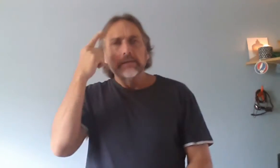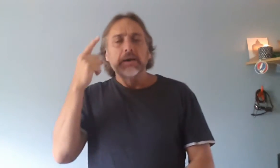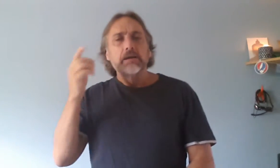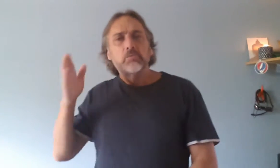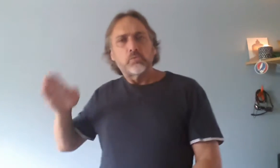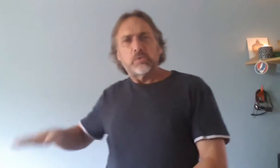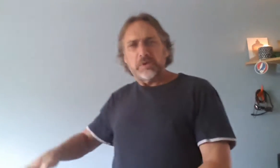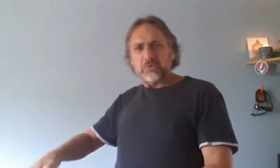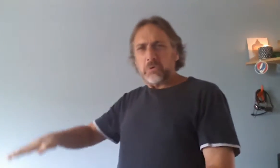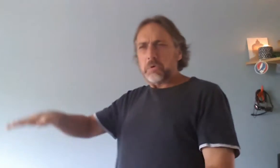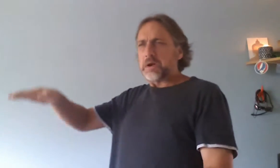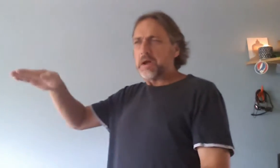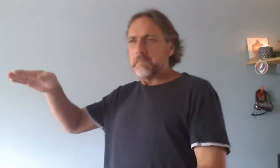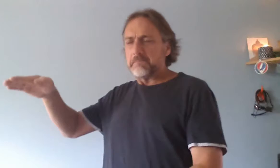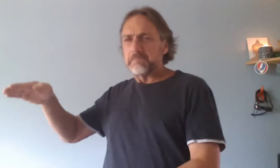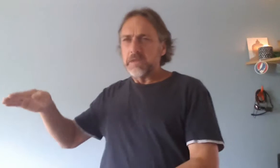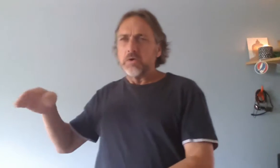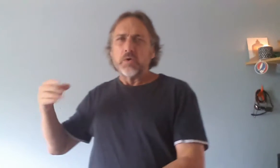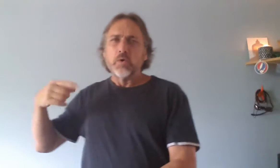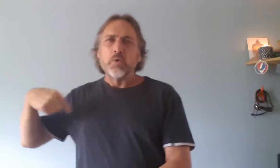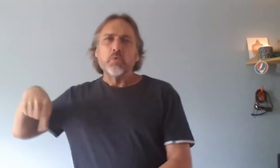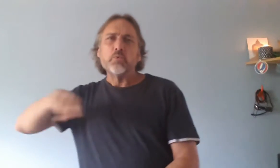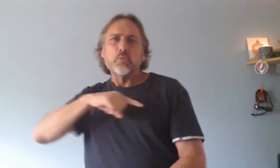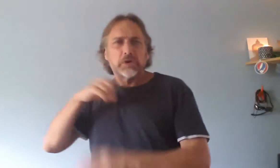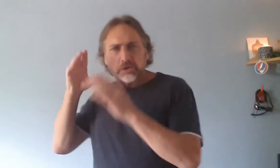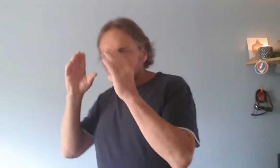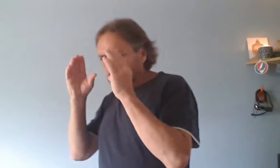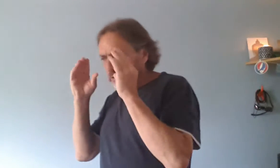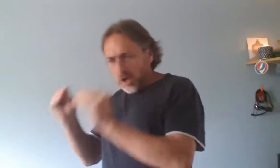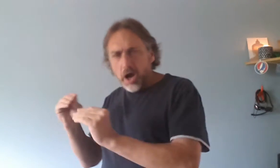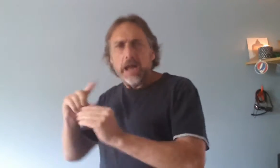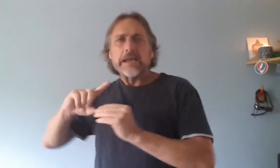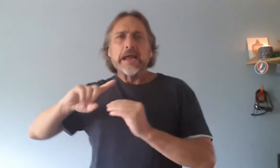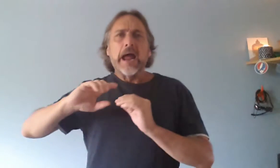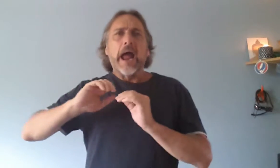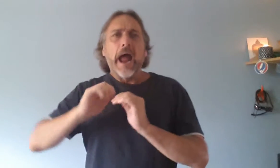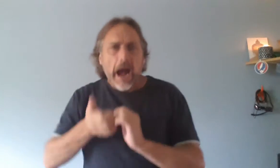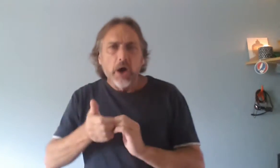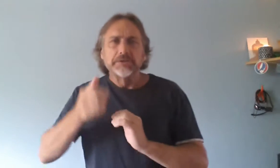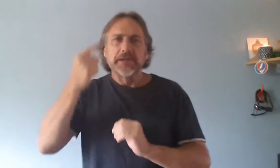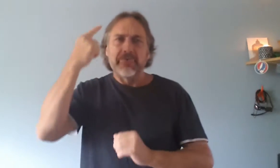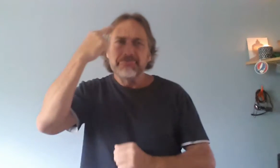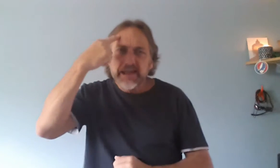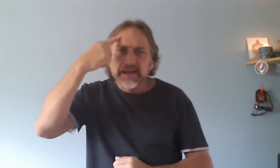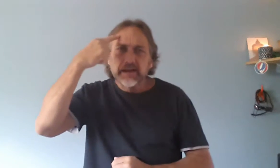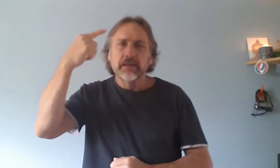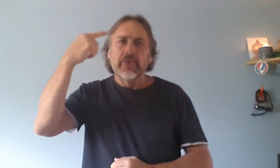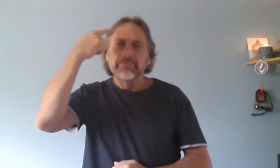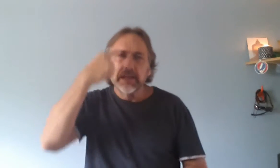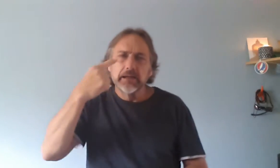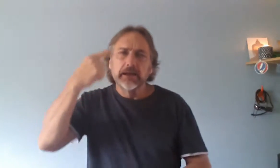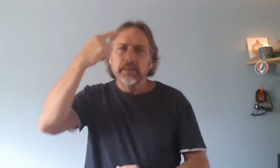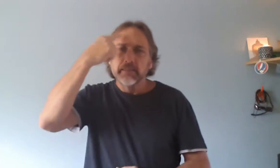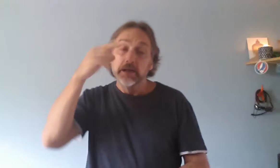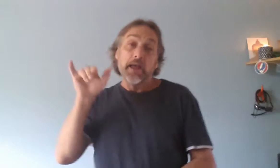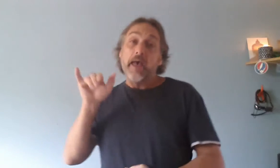trained more and more and more to get into thinking. And thinking is wonderful stuff, very powerful. Some of the